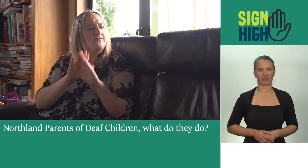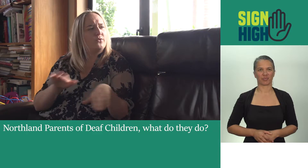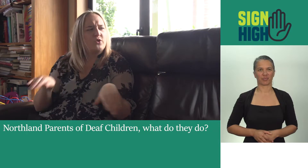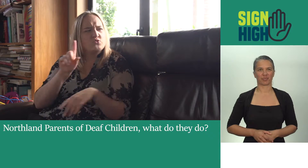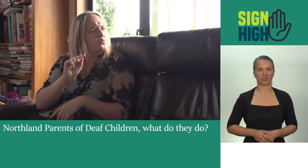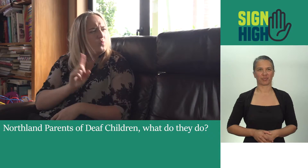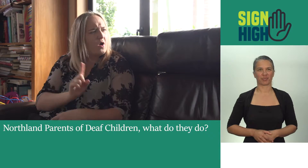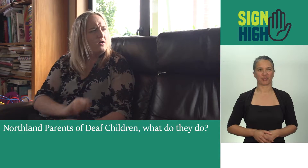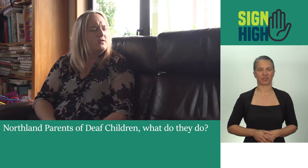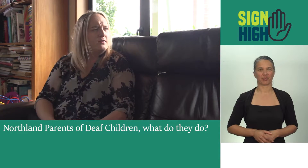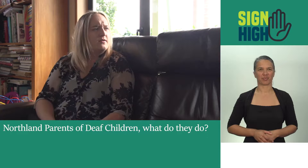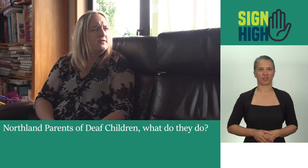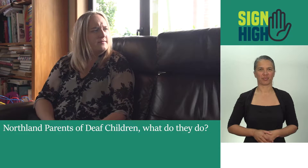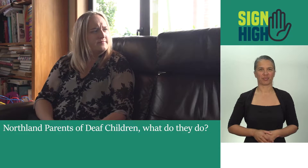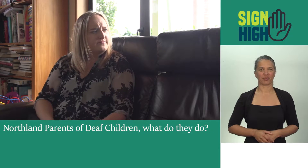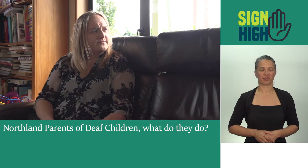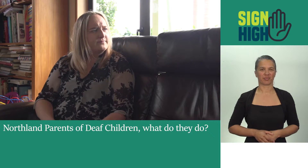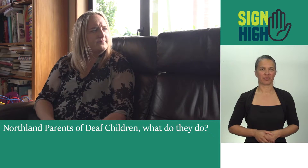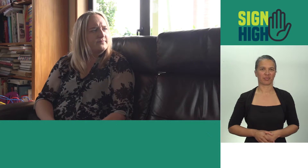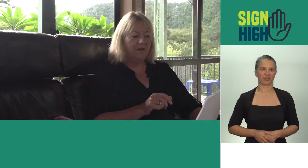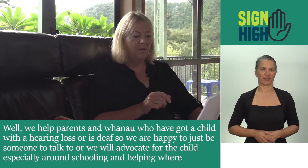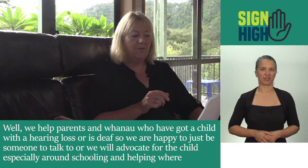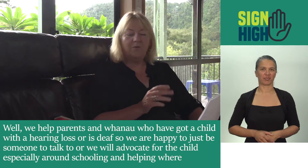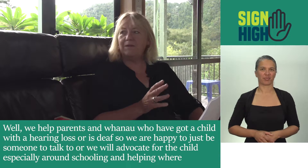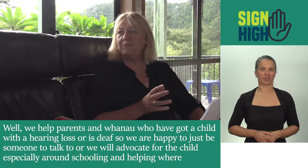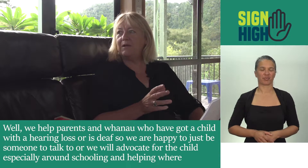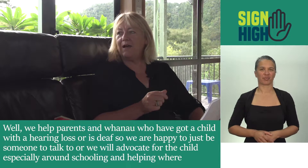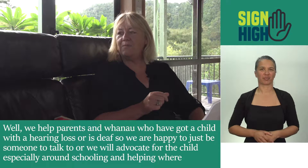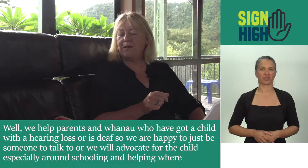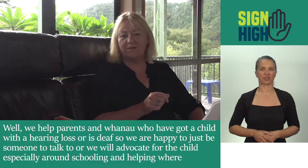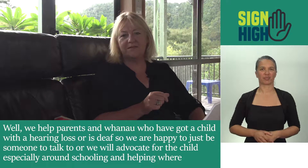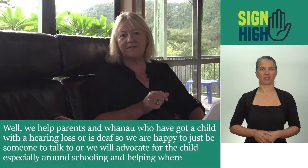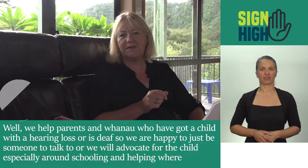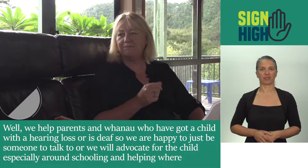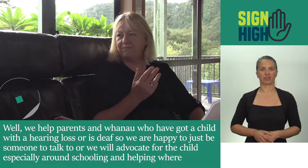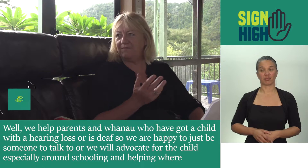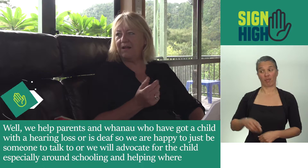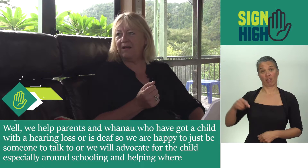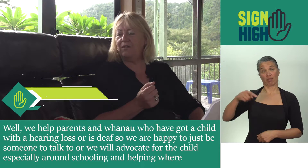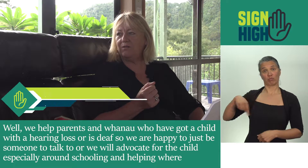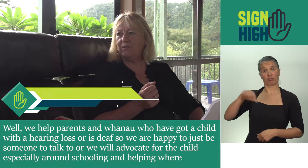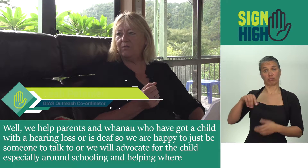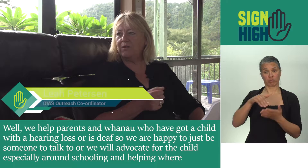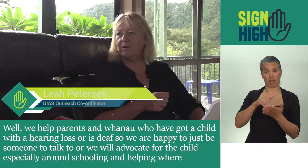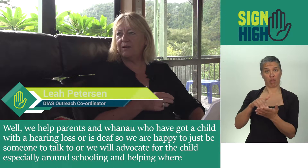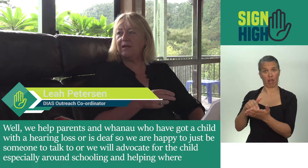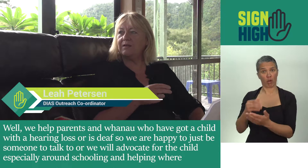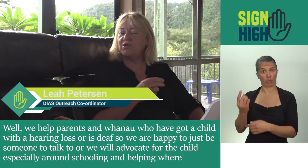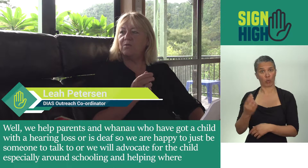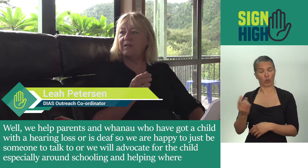Northland Parents of Deaf Children, what do they do? Well, we help parents in Whānau who have got a child with a